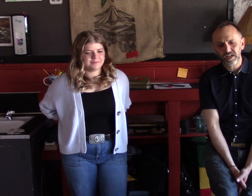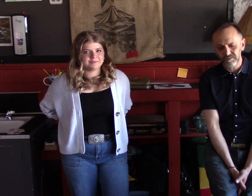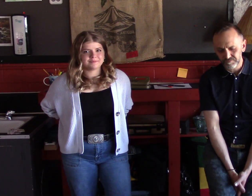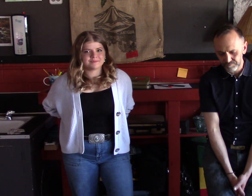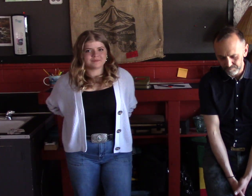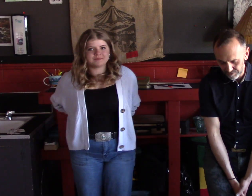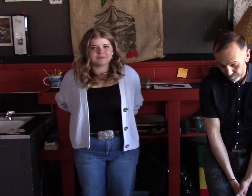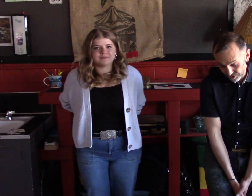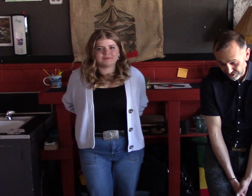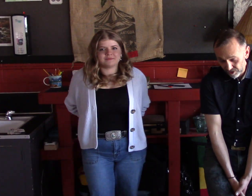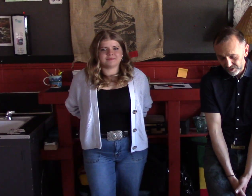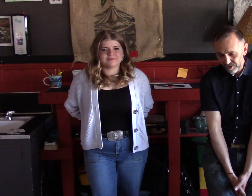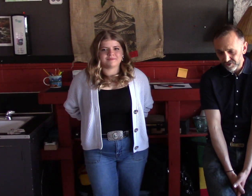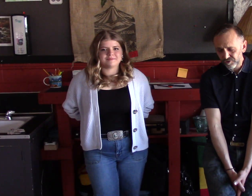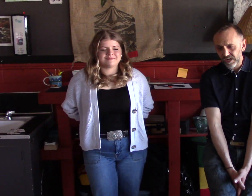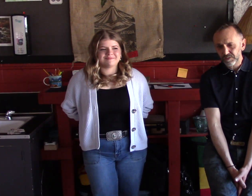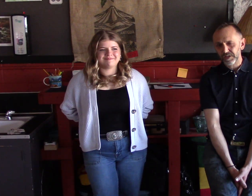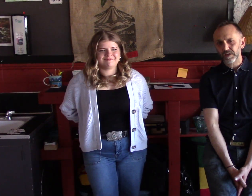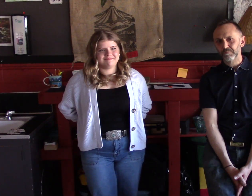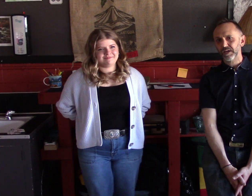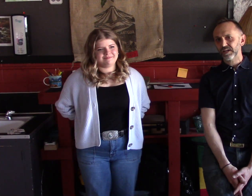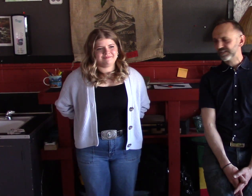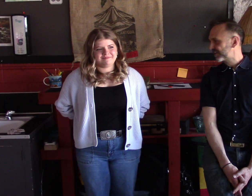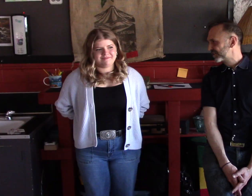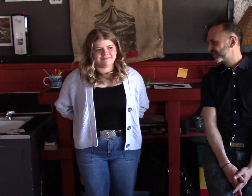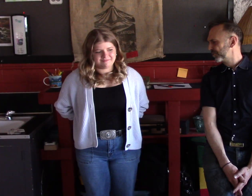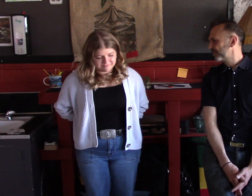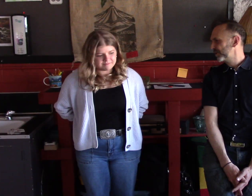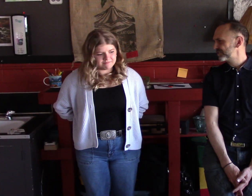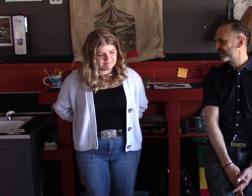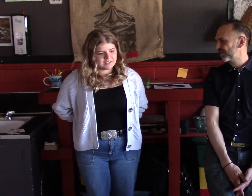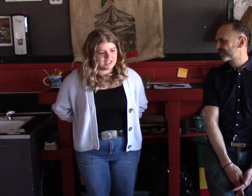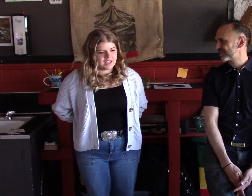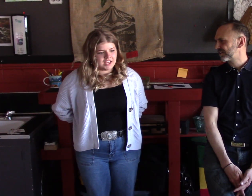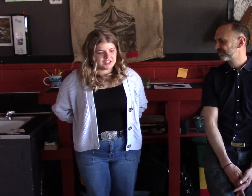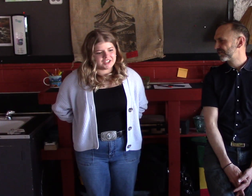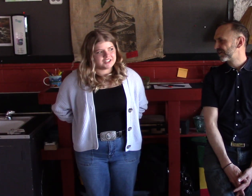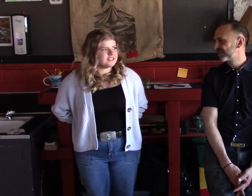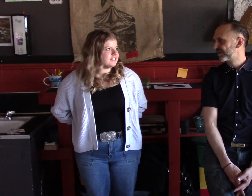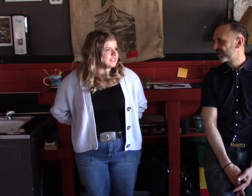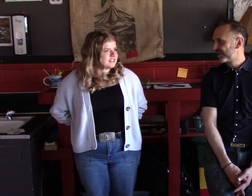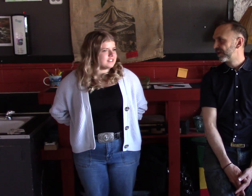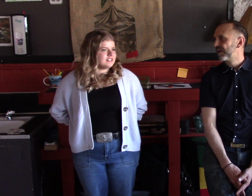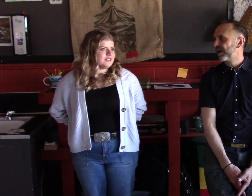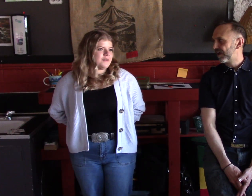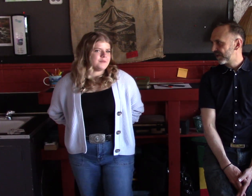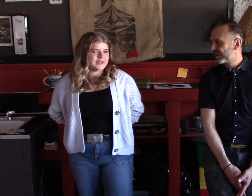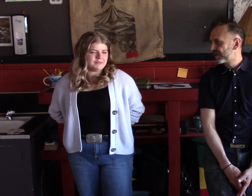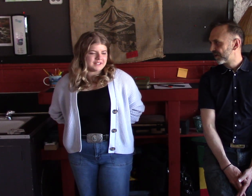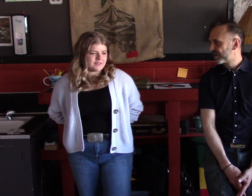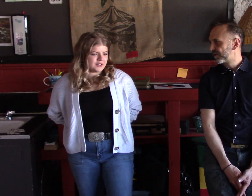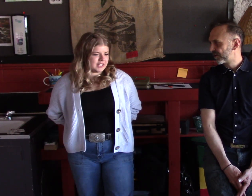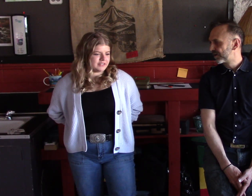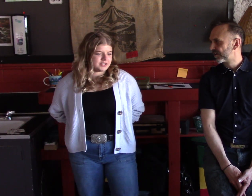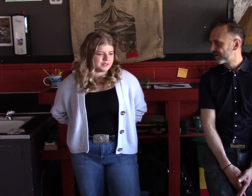of, well, she's already on the track to become a DHA, what is it called? It's Educational assistant, so working with deaf and hard of hearing